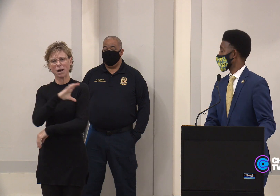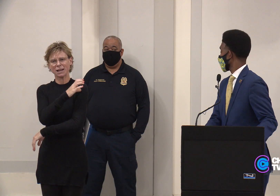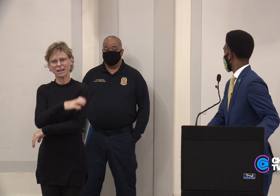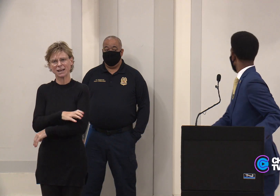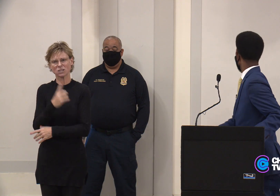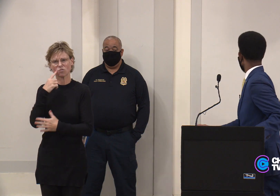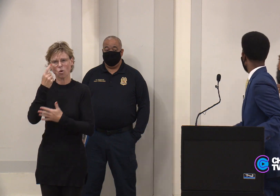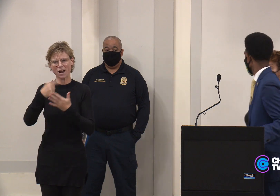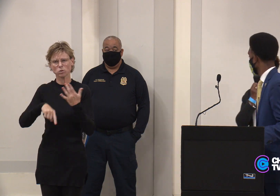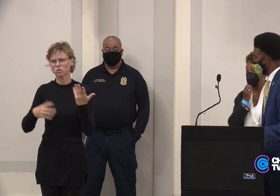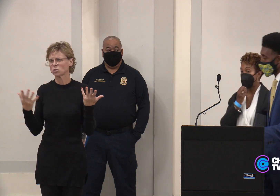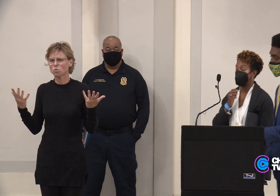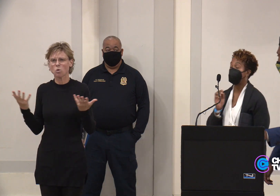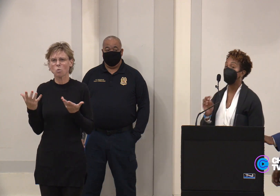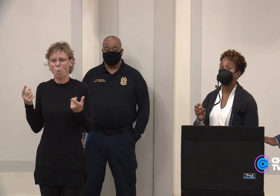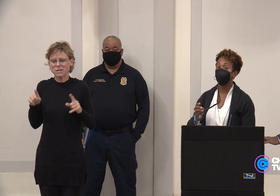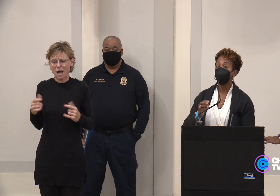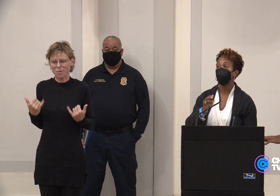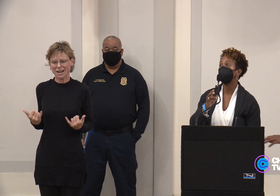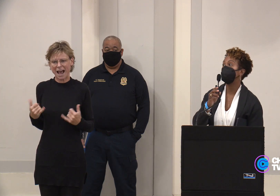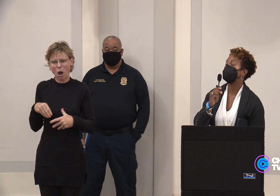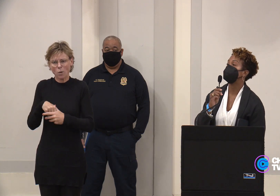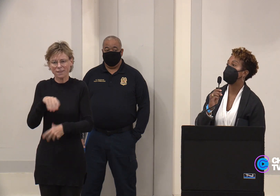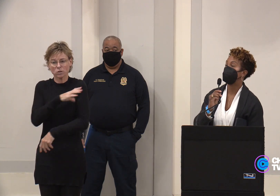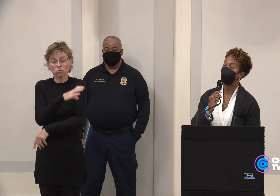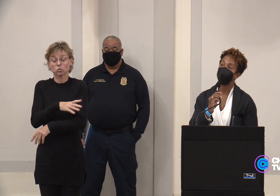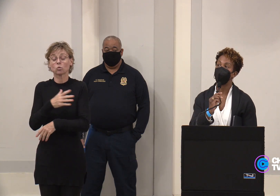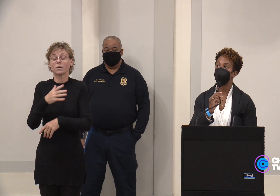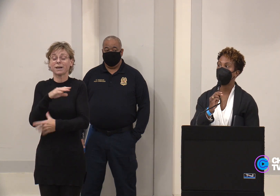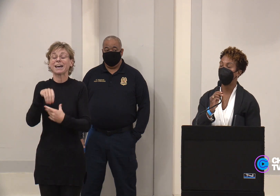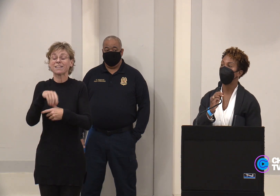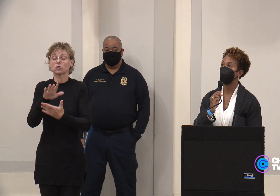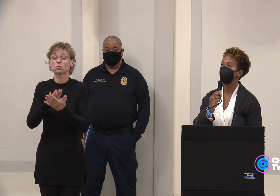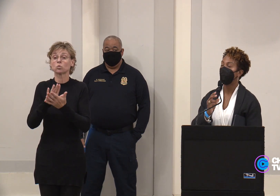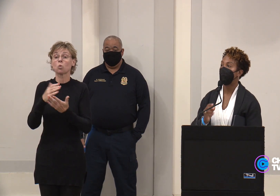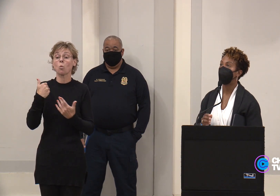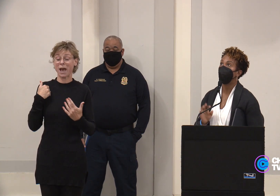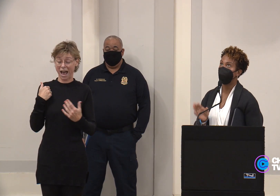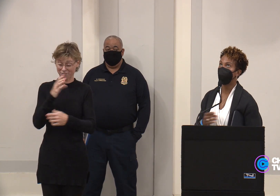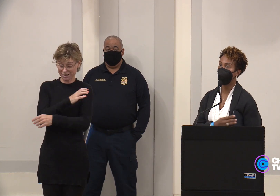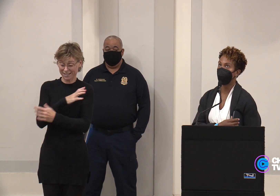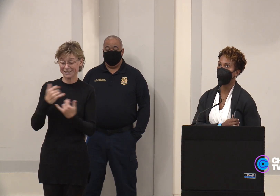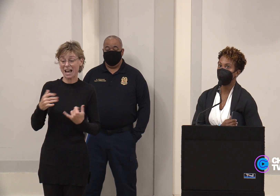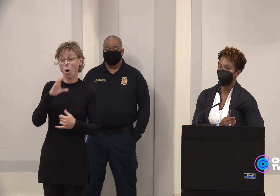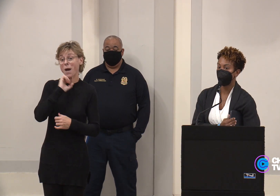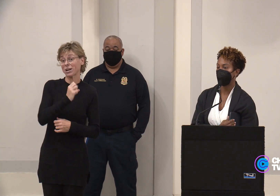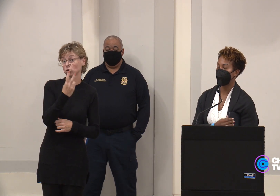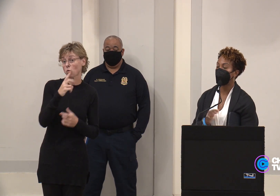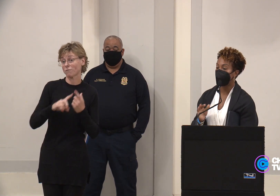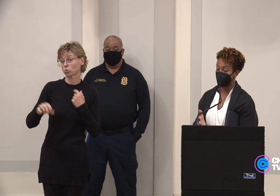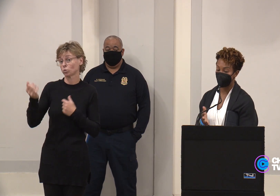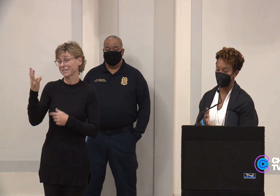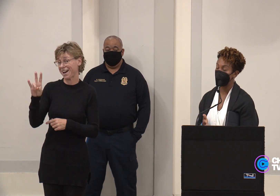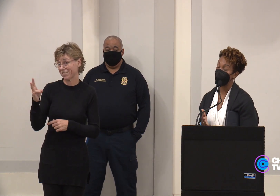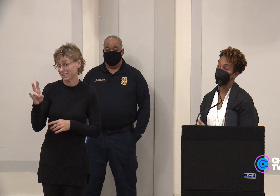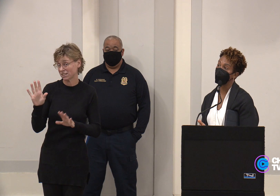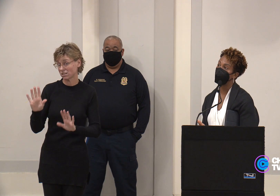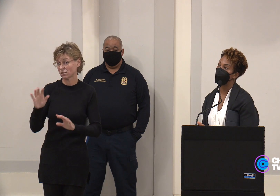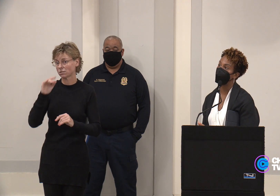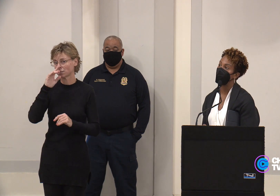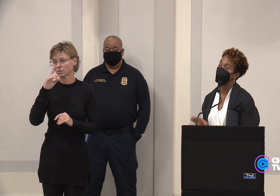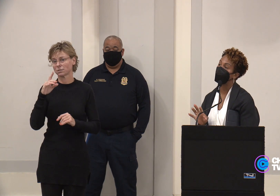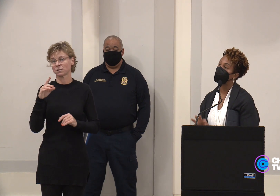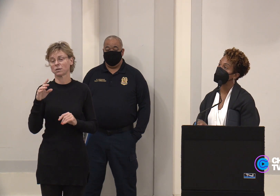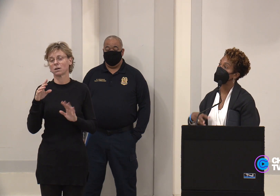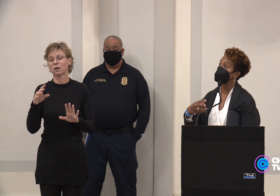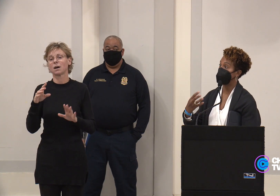schools? So we have clinics currently for our 12 to 17-year-old age group. So a couple things to understand, again, didn't necessarily note this in the talking